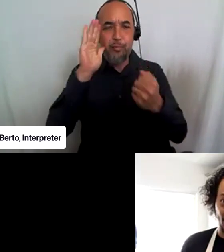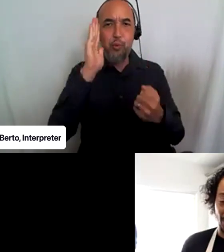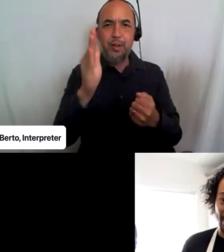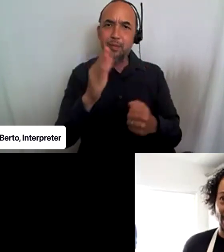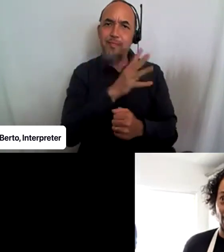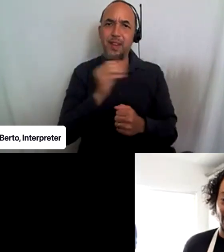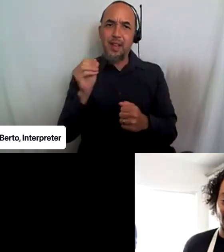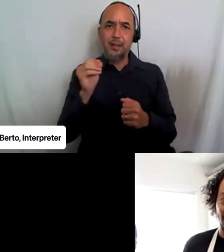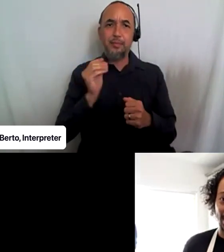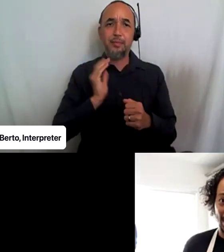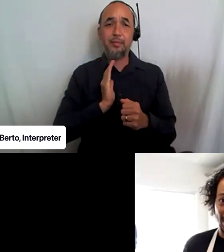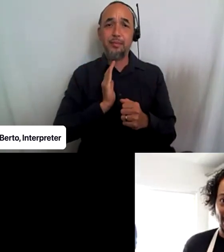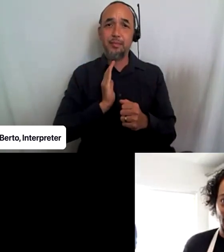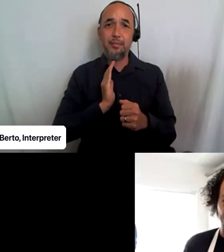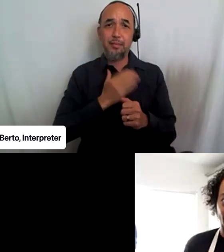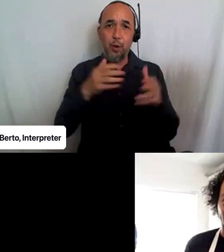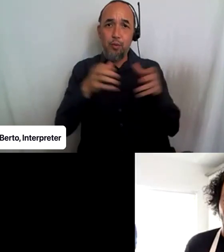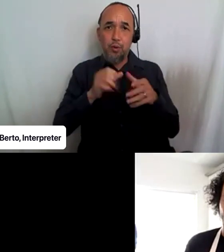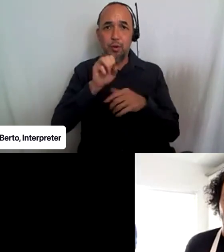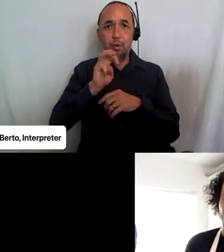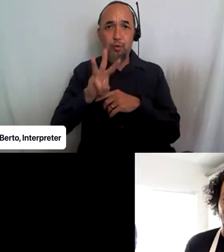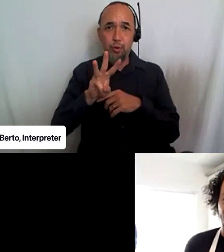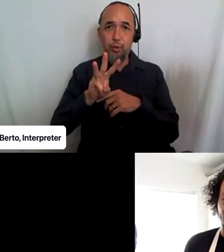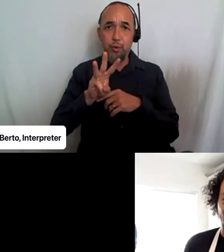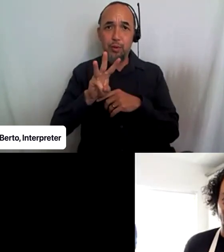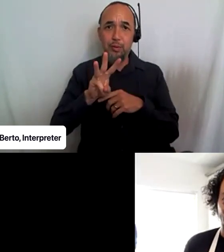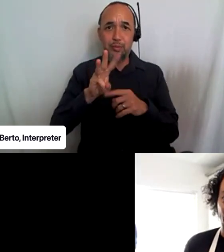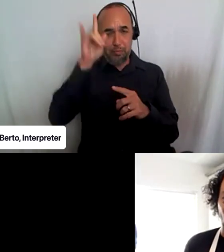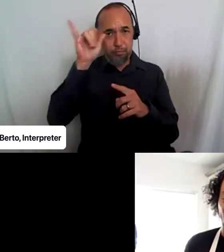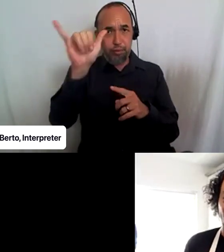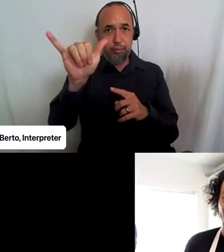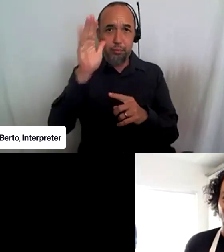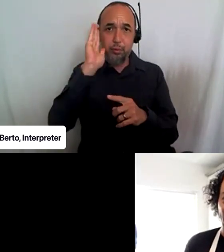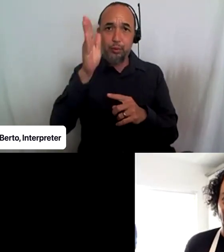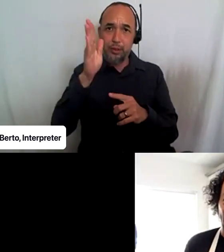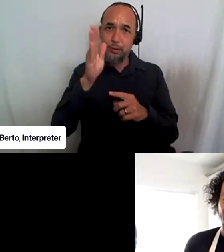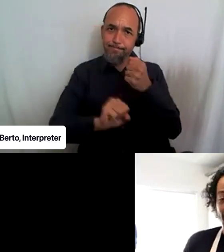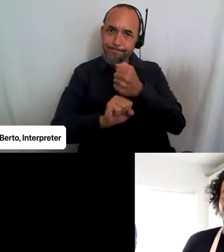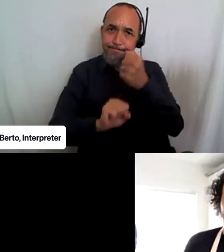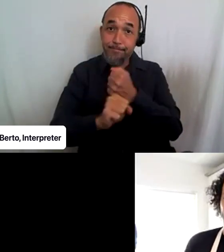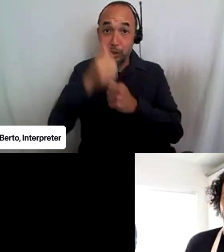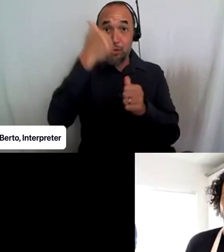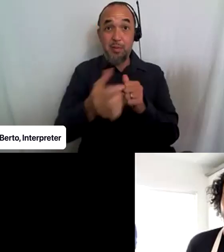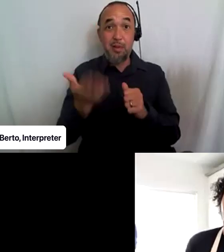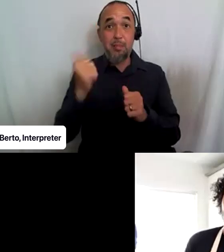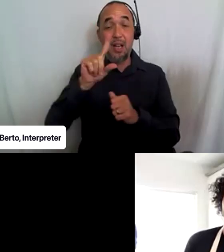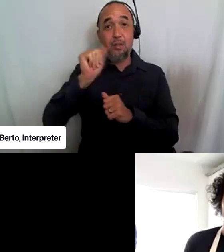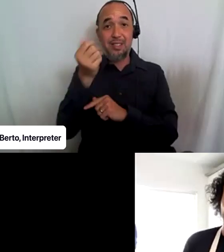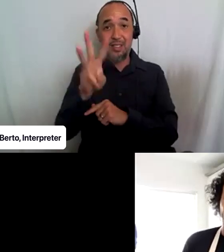Don't forget, in 2016, Trump called my country a shithole. So, and I'm still kind of here.